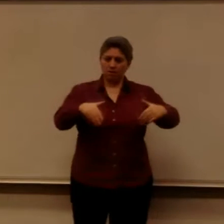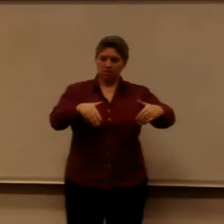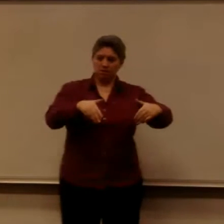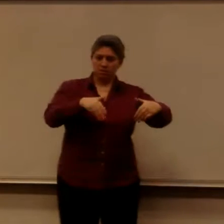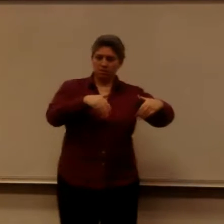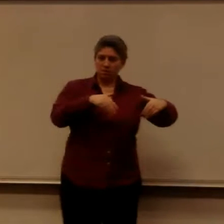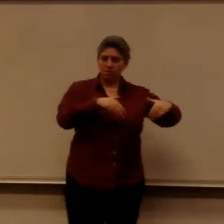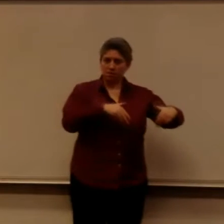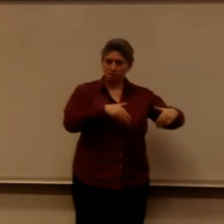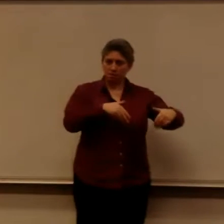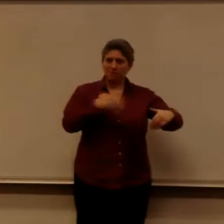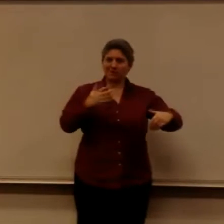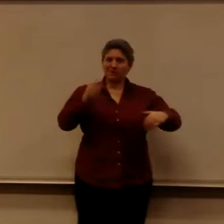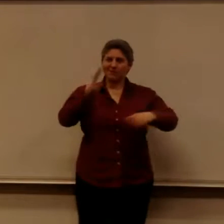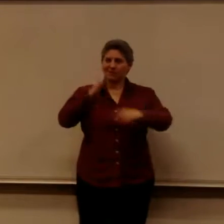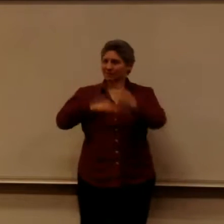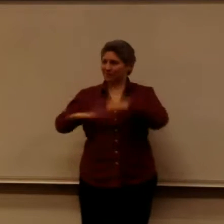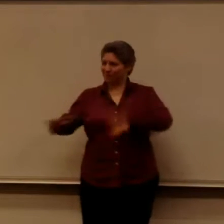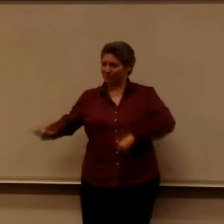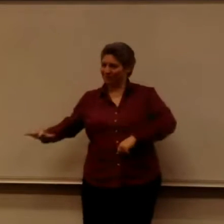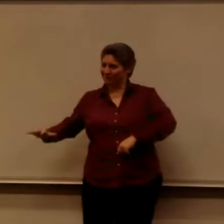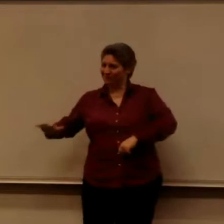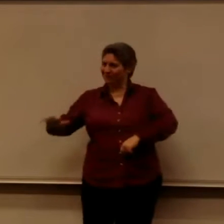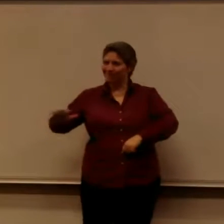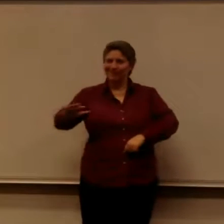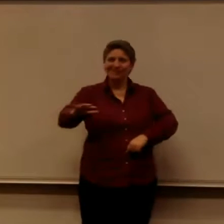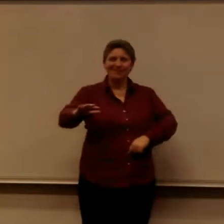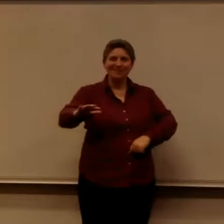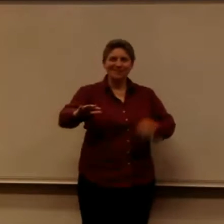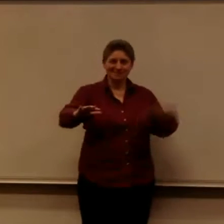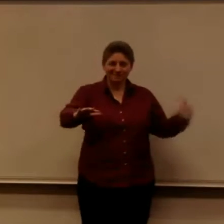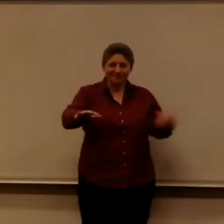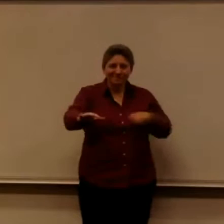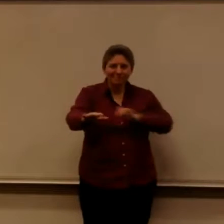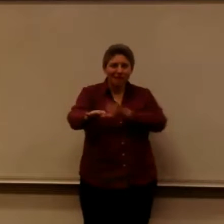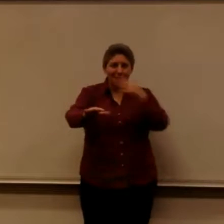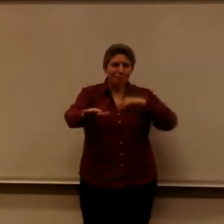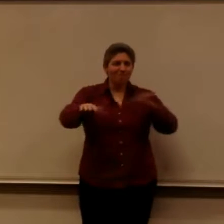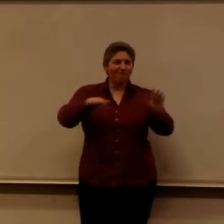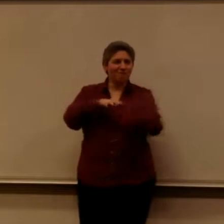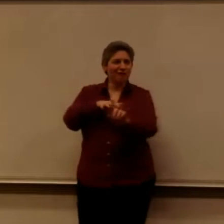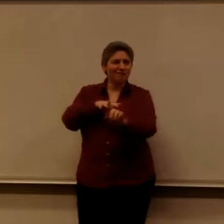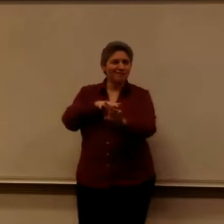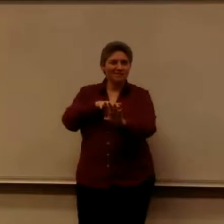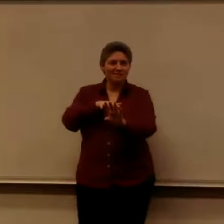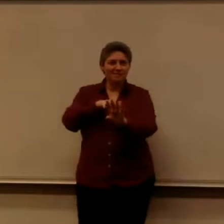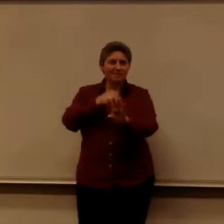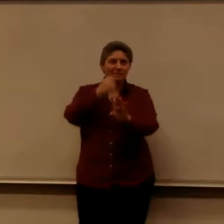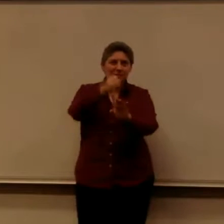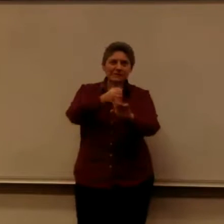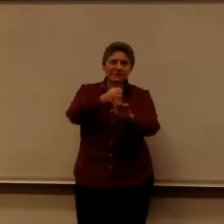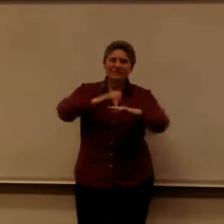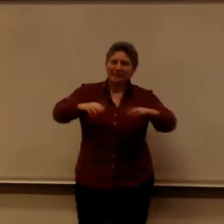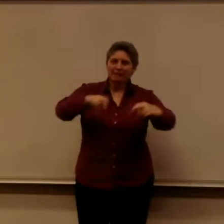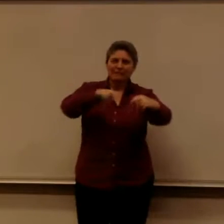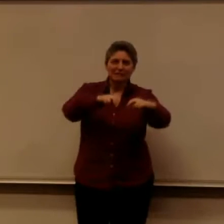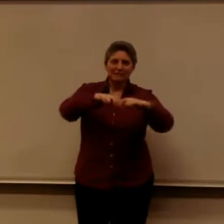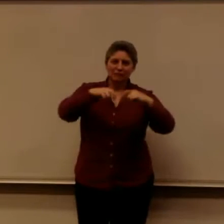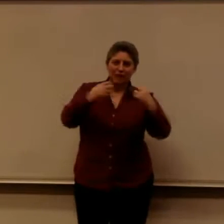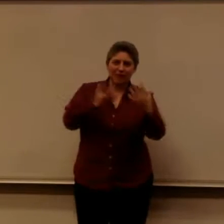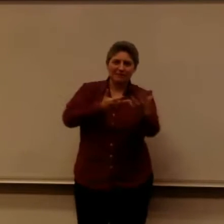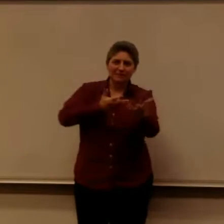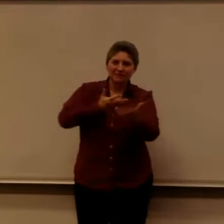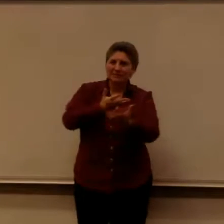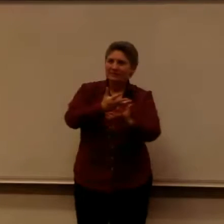real empowerment of the deaf community to be involved in the political process. You know, as organisations, we wanted to be able to step back and let